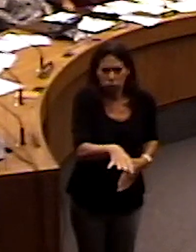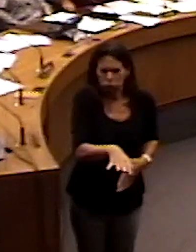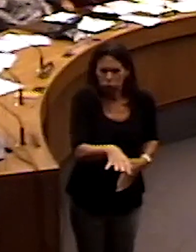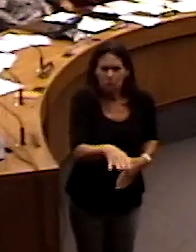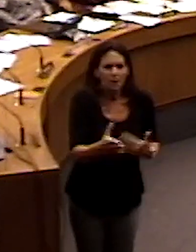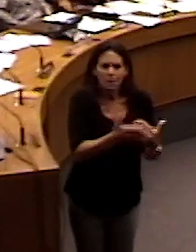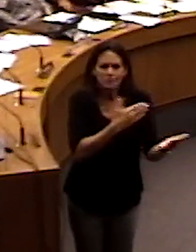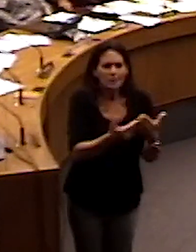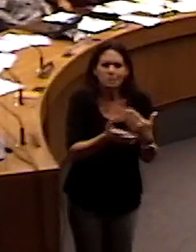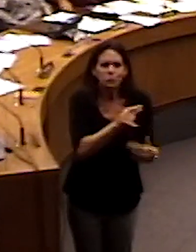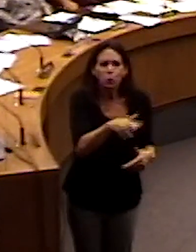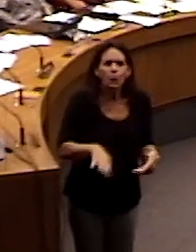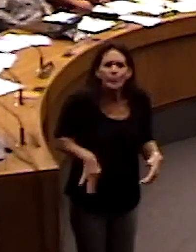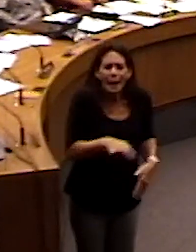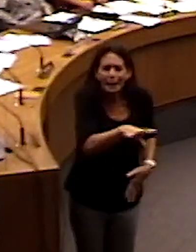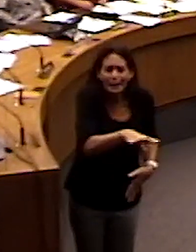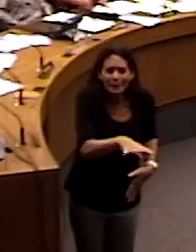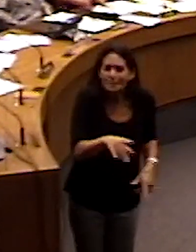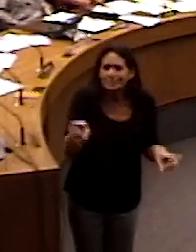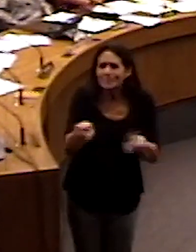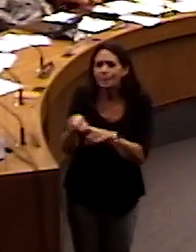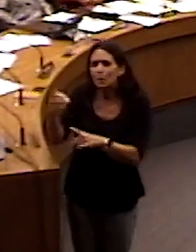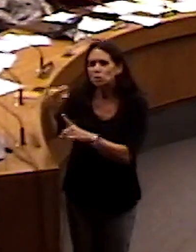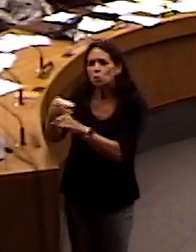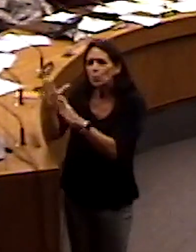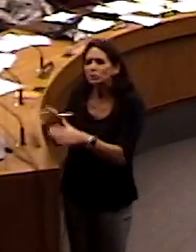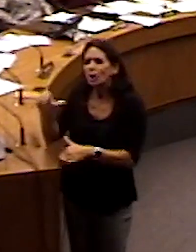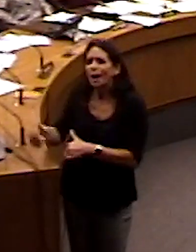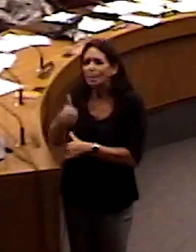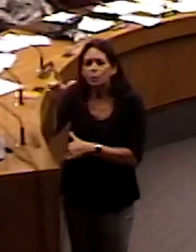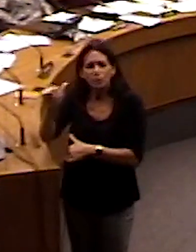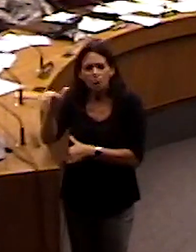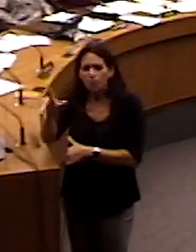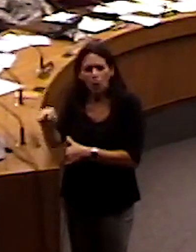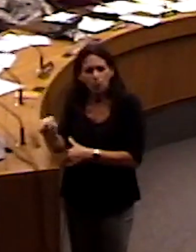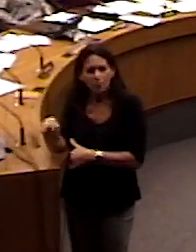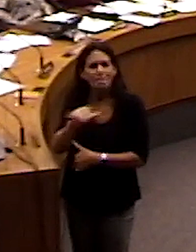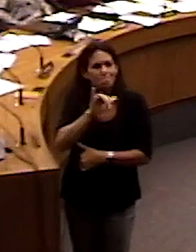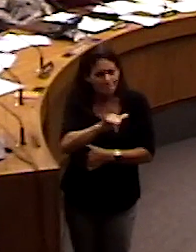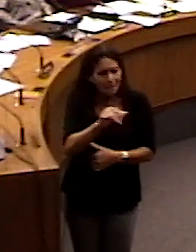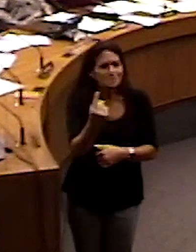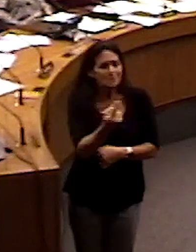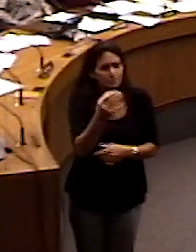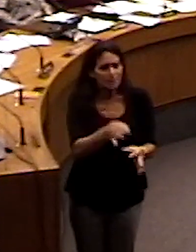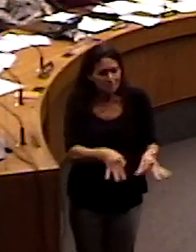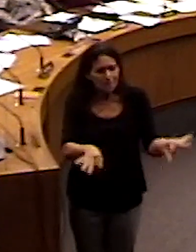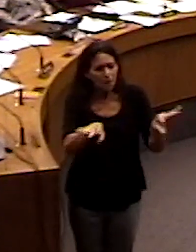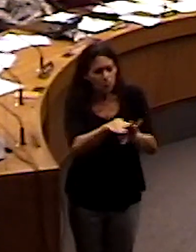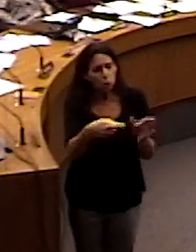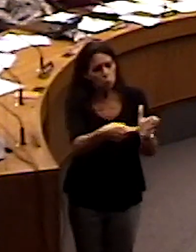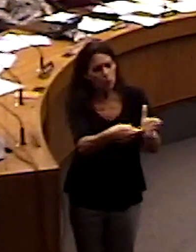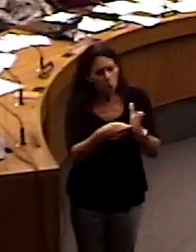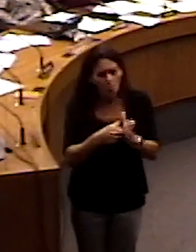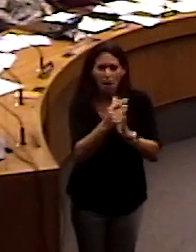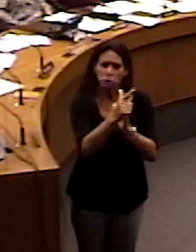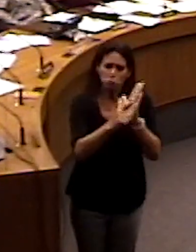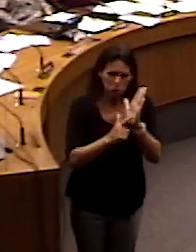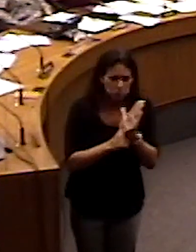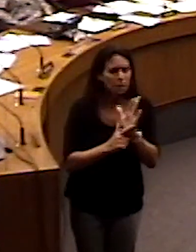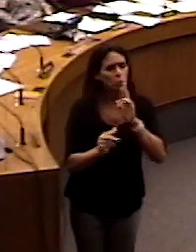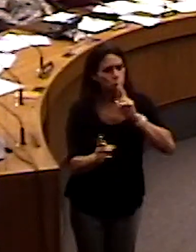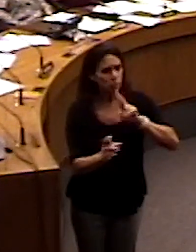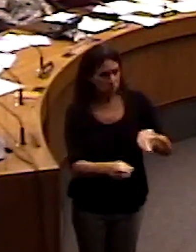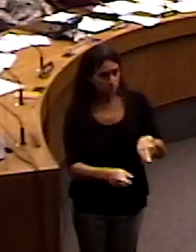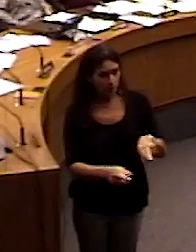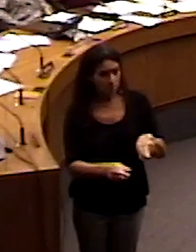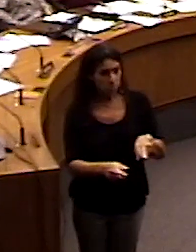apartment someplace. Mm-hmm. It's really it's a private matter that requires legal action that either a judge making a